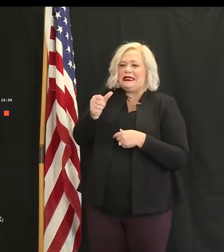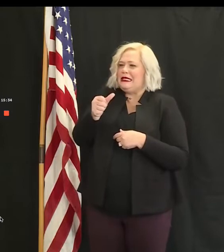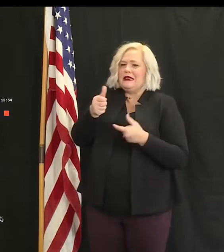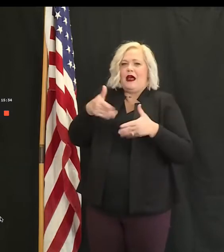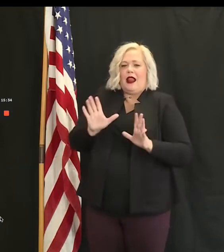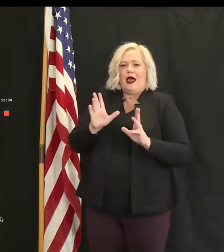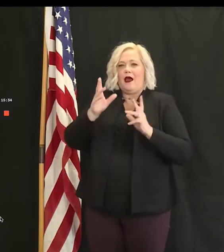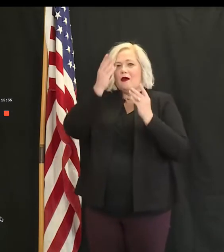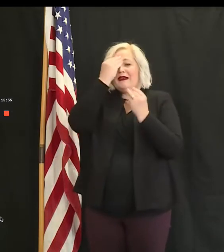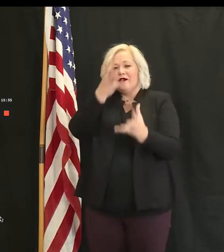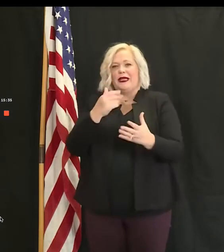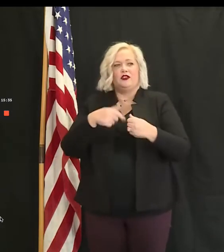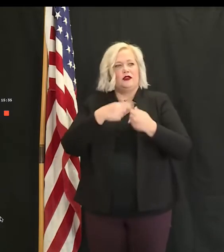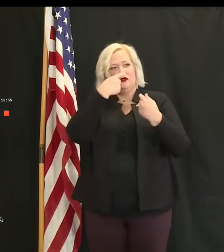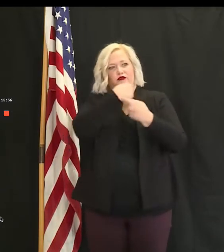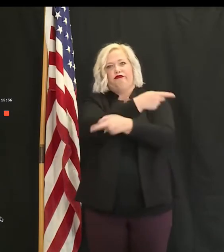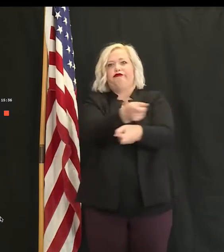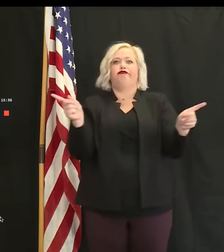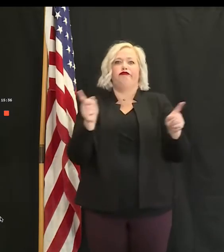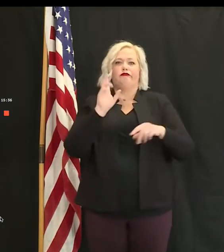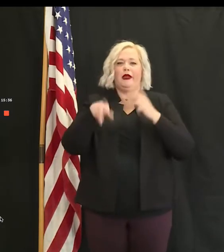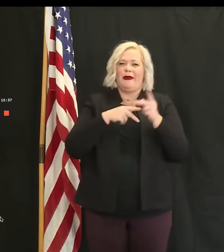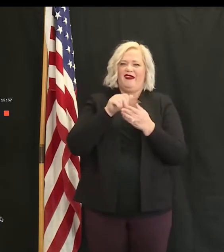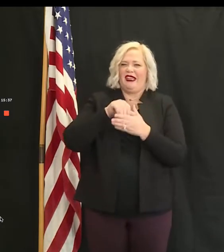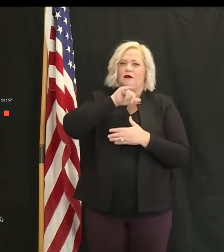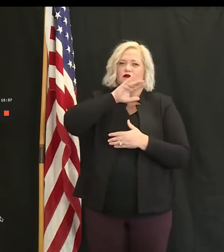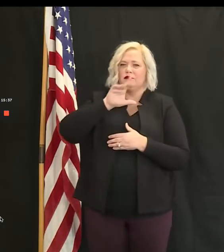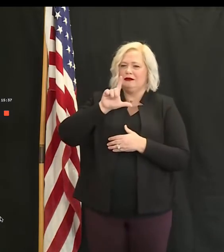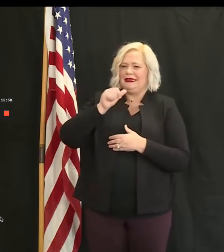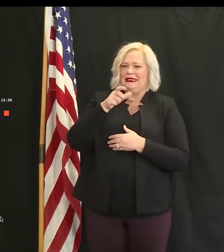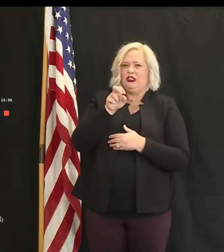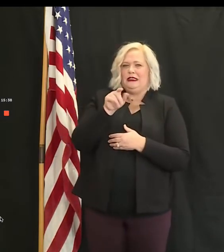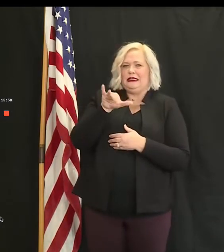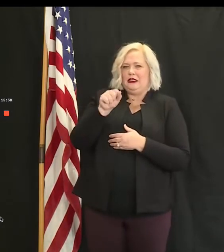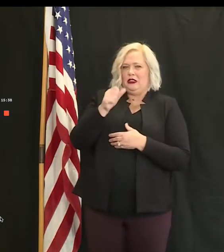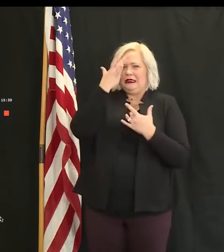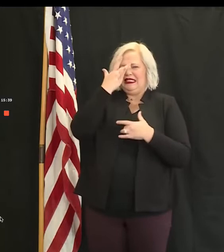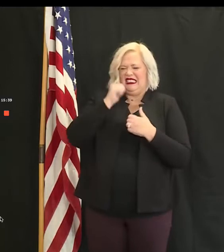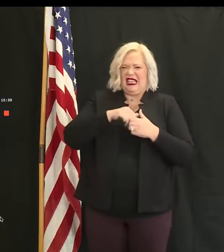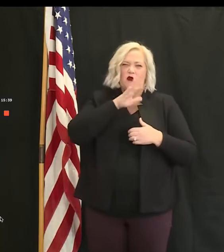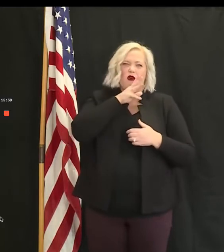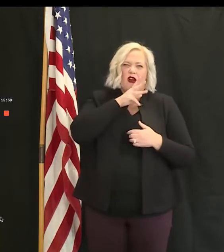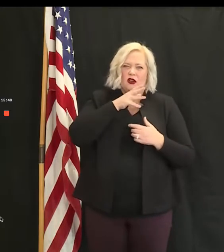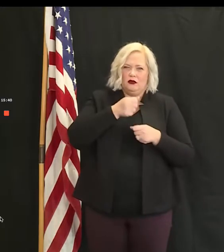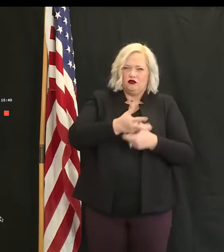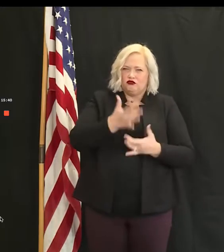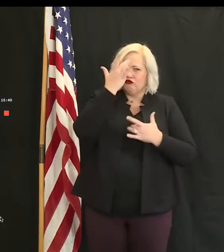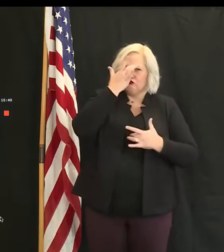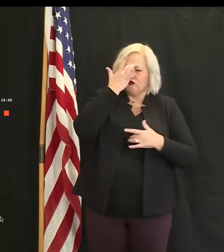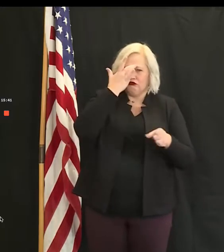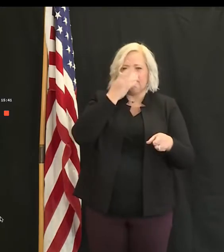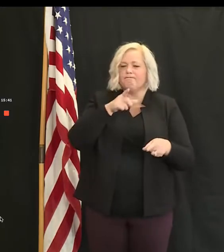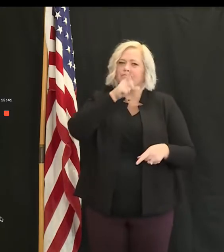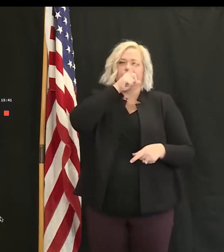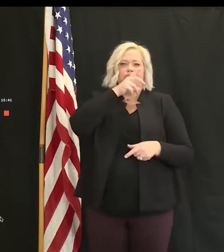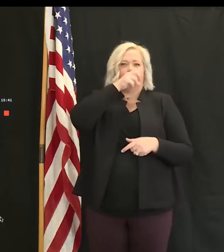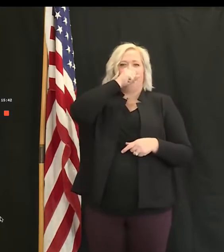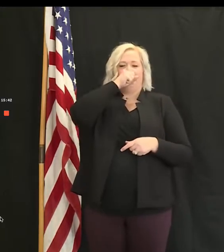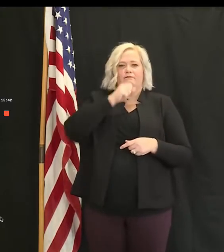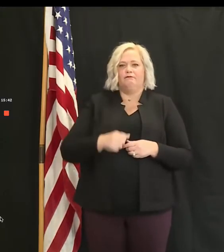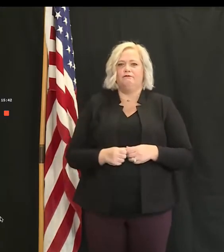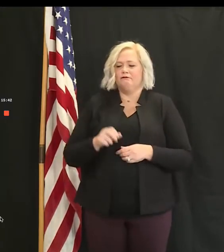of public health information about Legionnaires' disease in Genesee County. Nancy Peeler, former manager